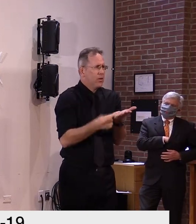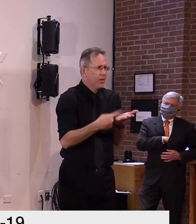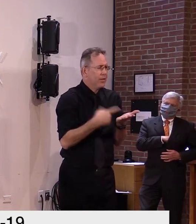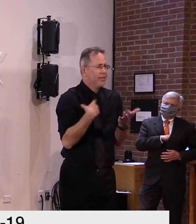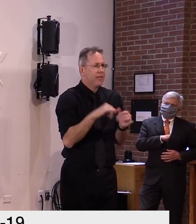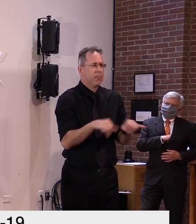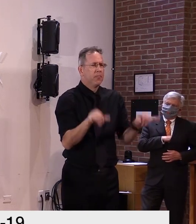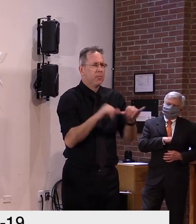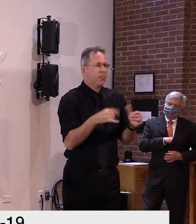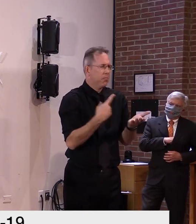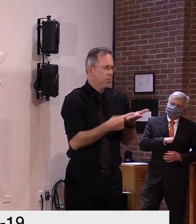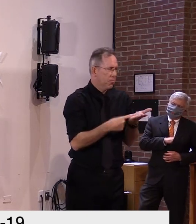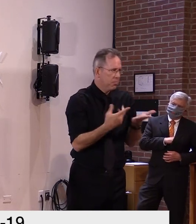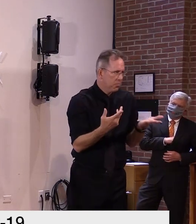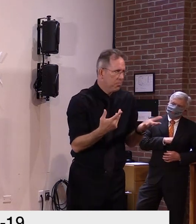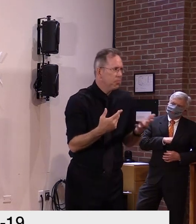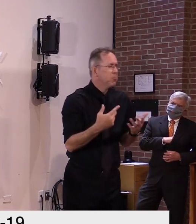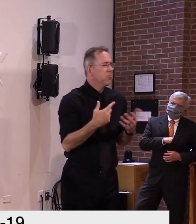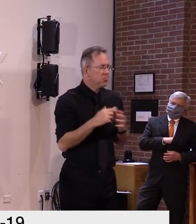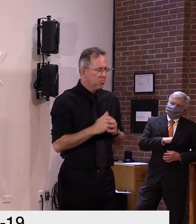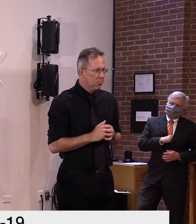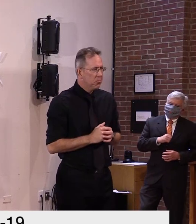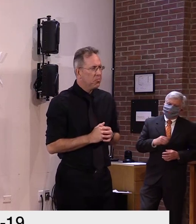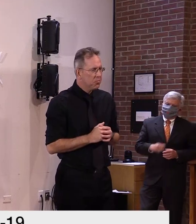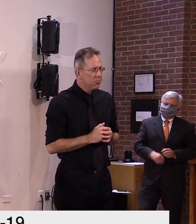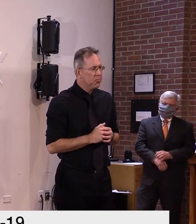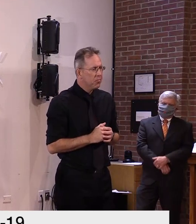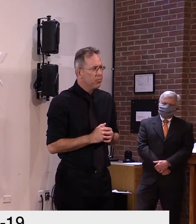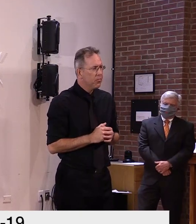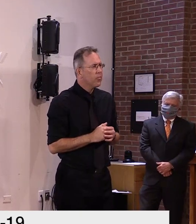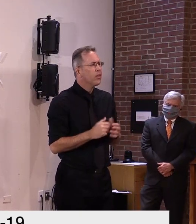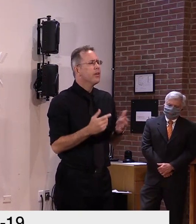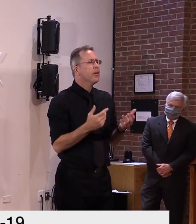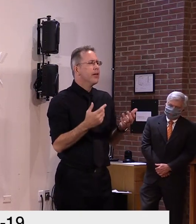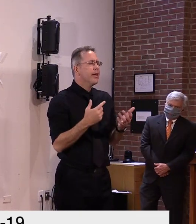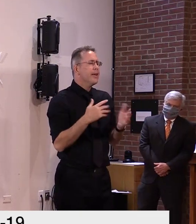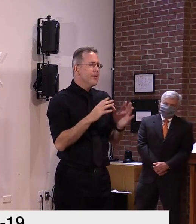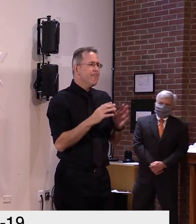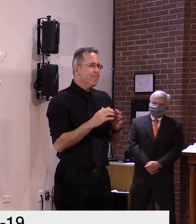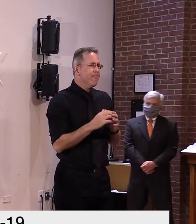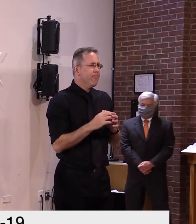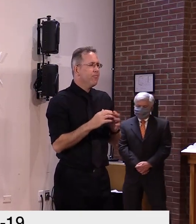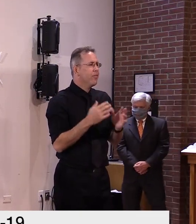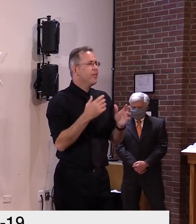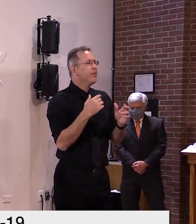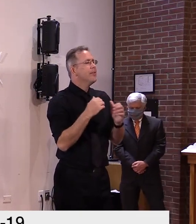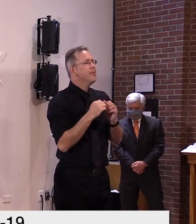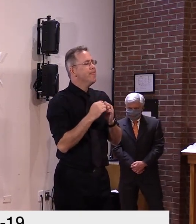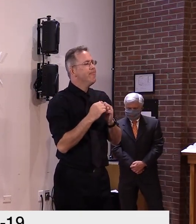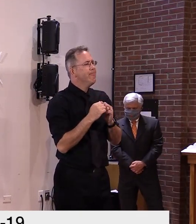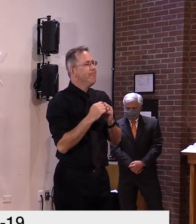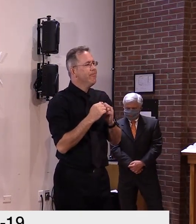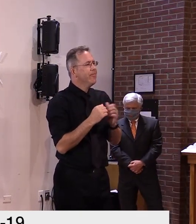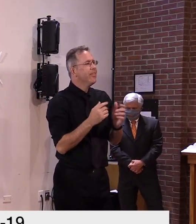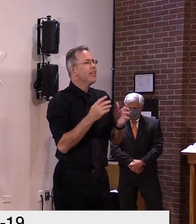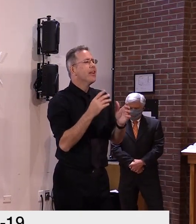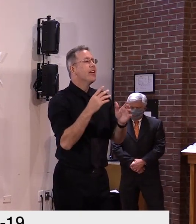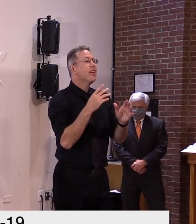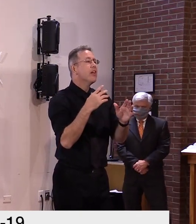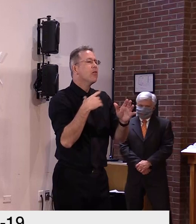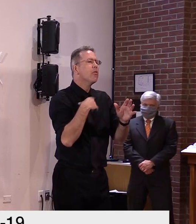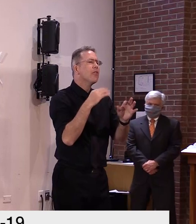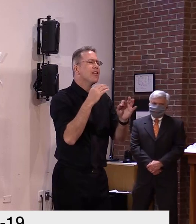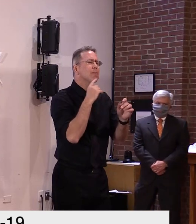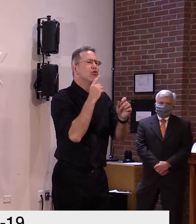means, because basically deciding the kinds of guidance that need to be appropriately put out